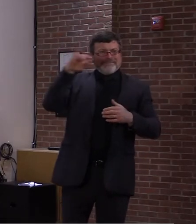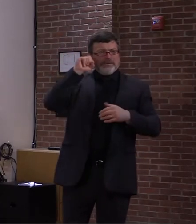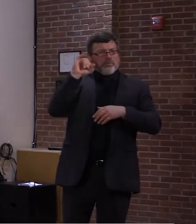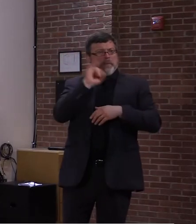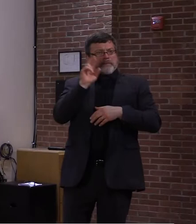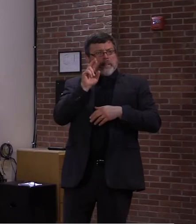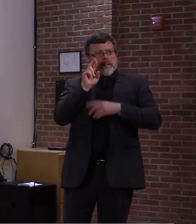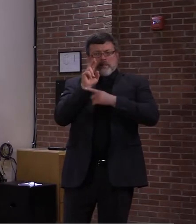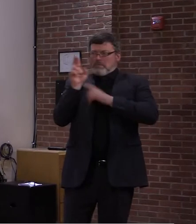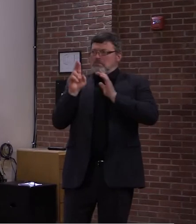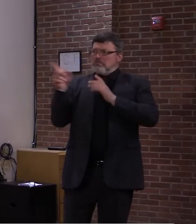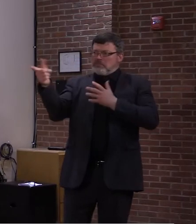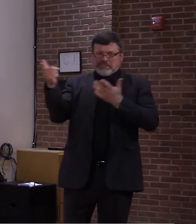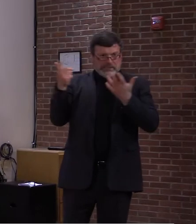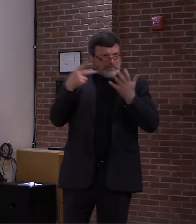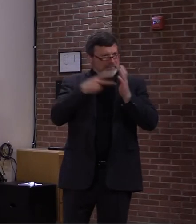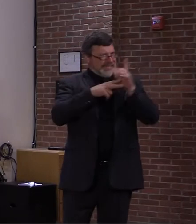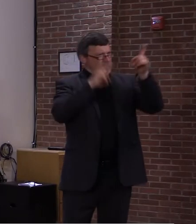know,